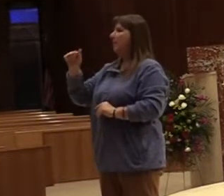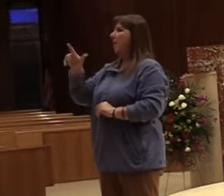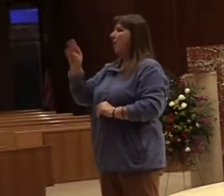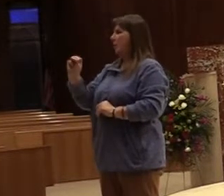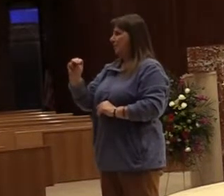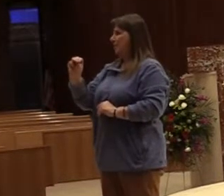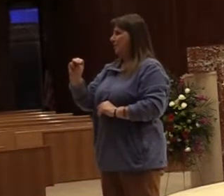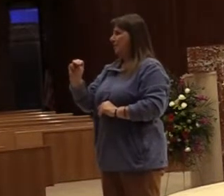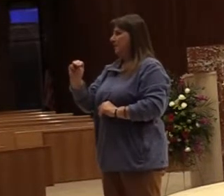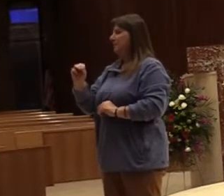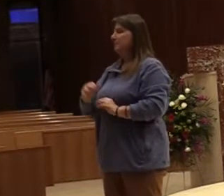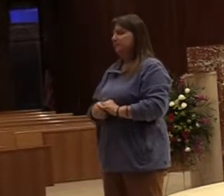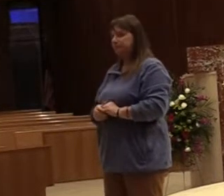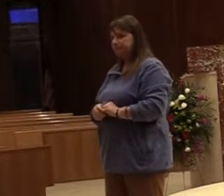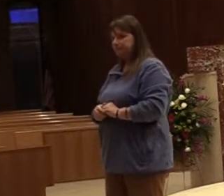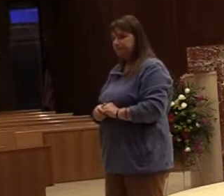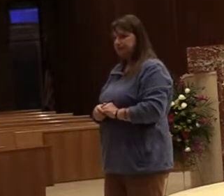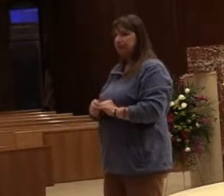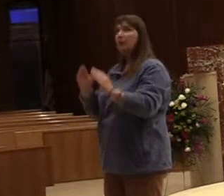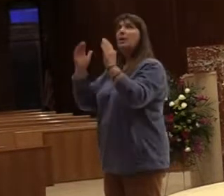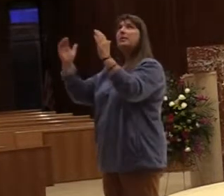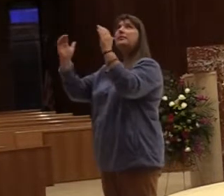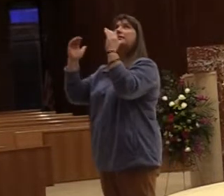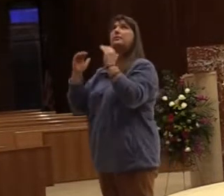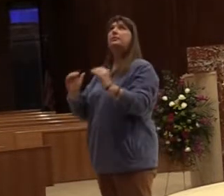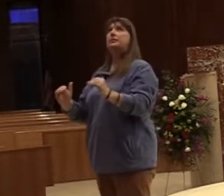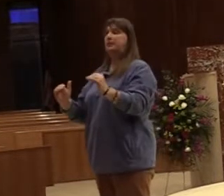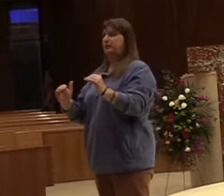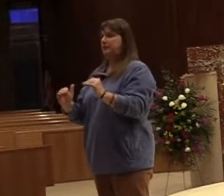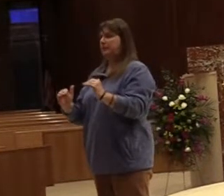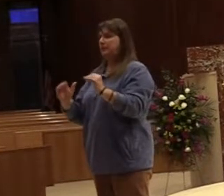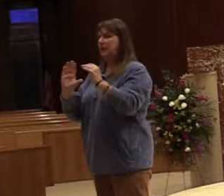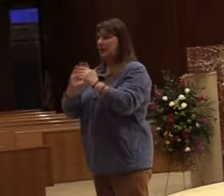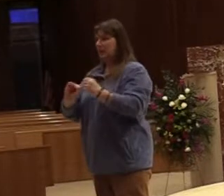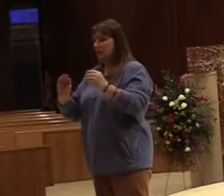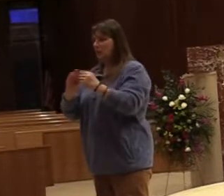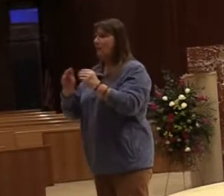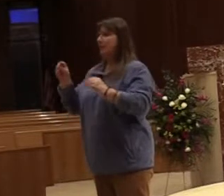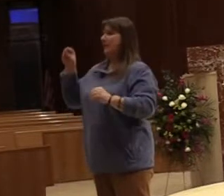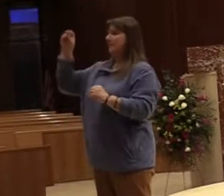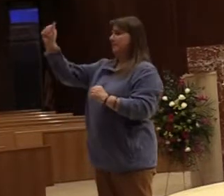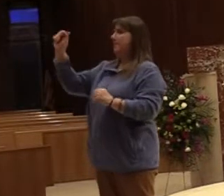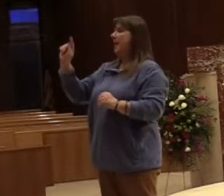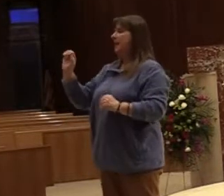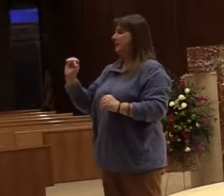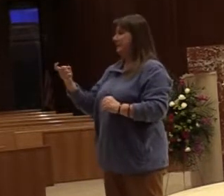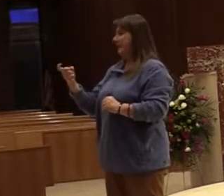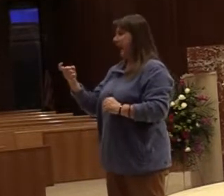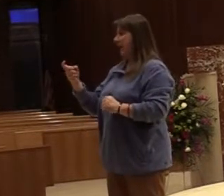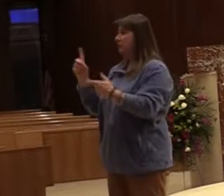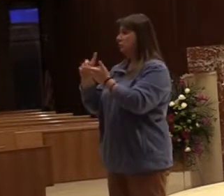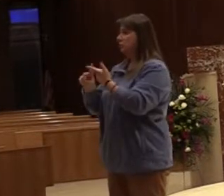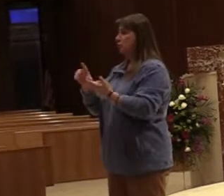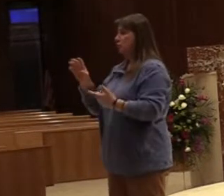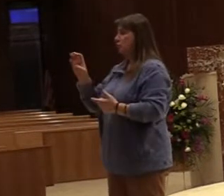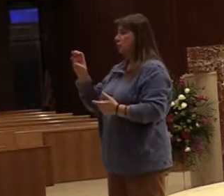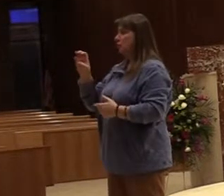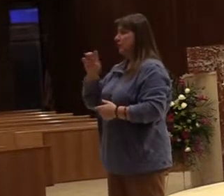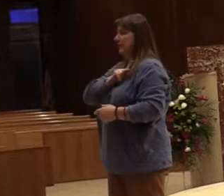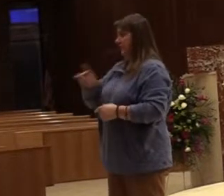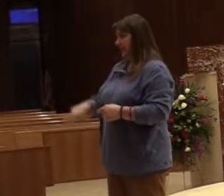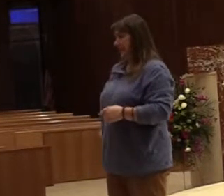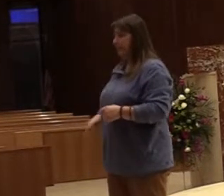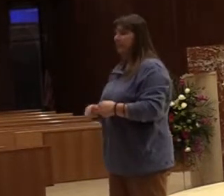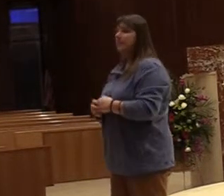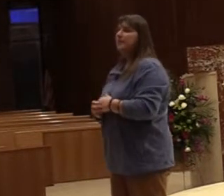over today is on the next slide. It's paying the taxes to the emperor. They watched him closely and